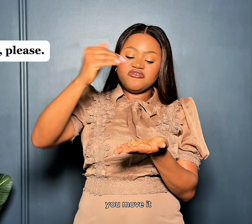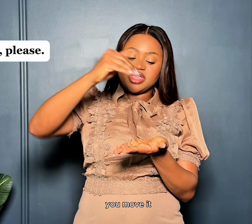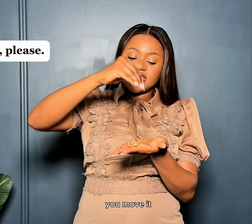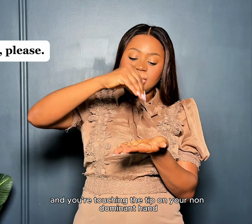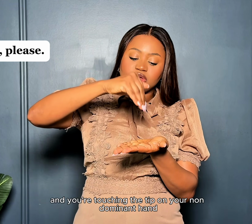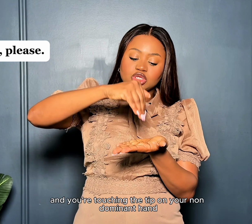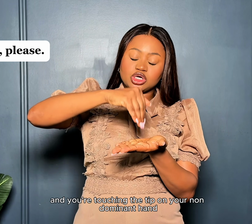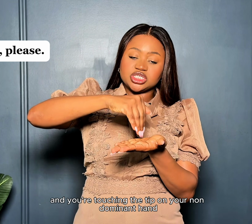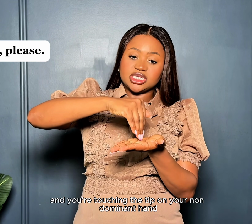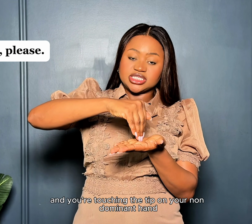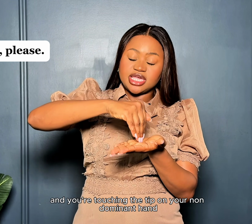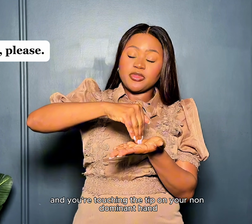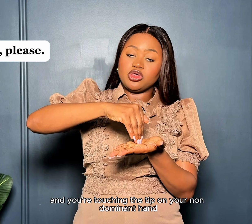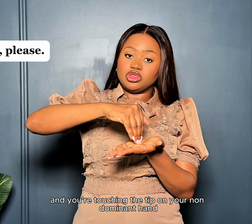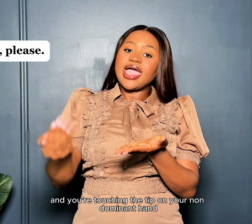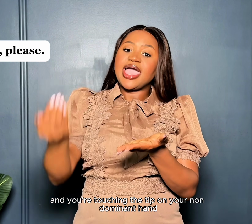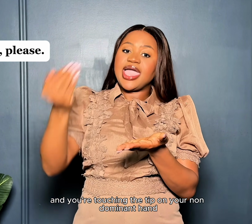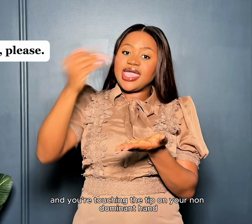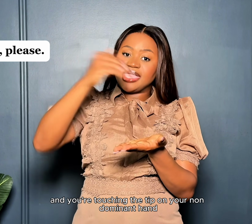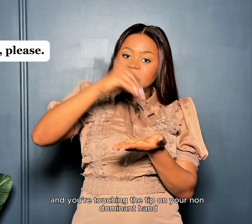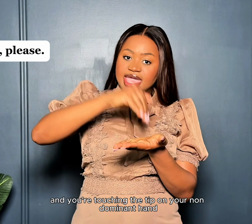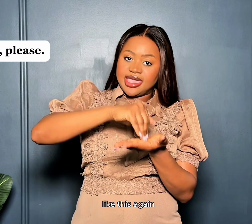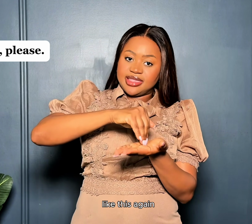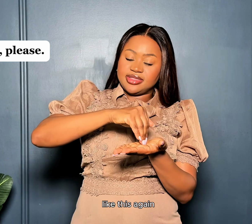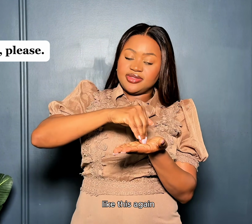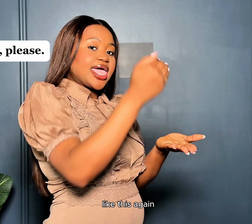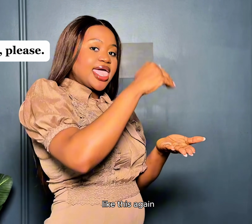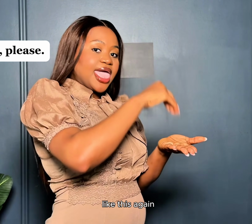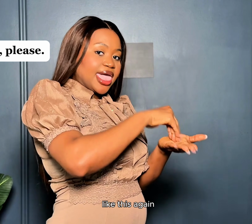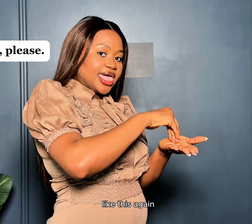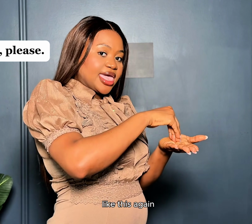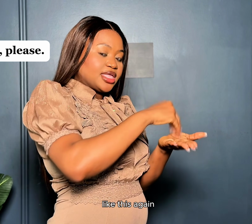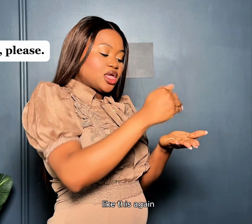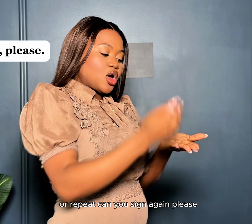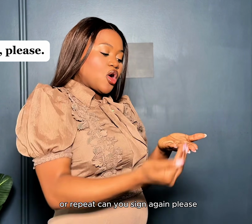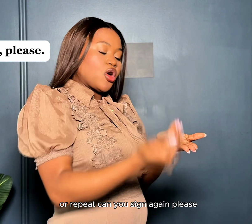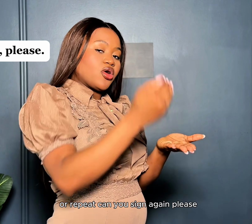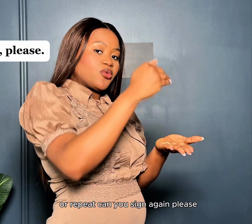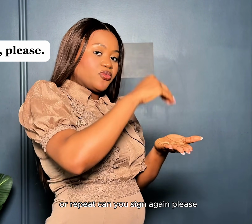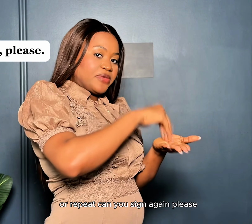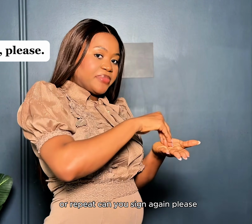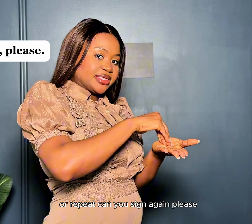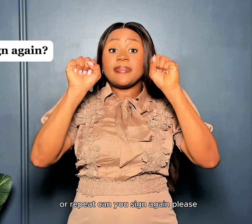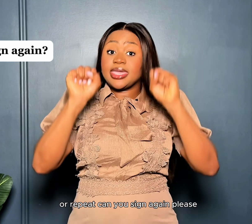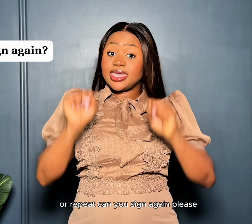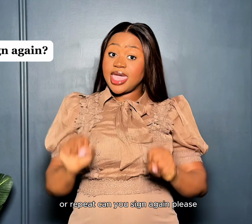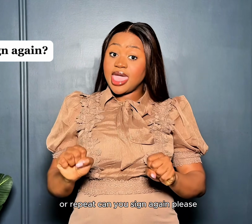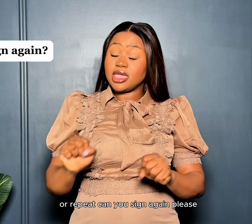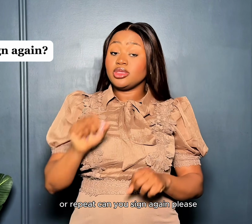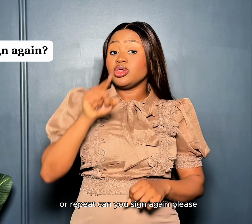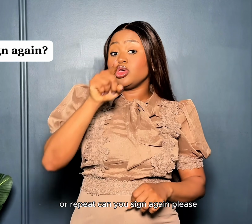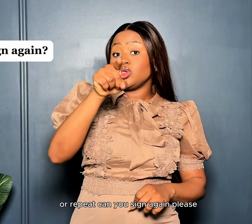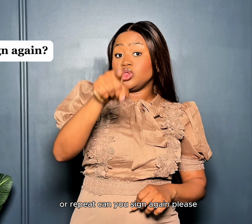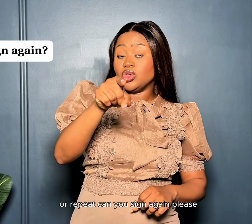it and you're touching the tip on your non-dominant hand like this. Again or repeat. Can